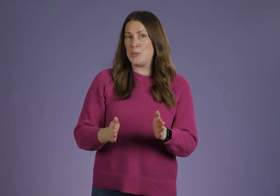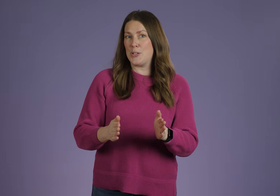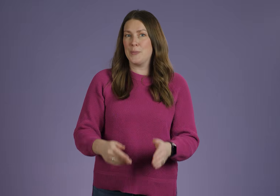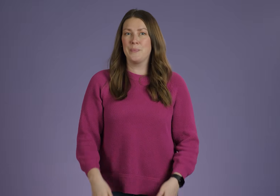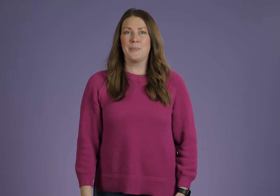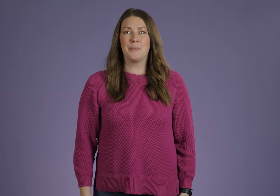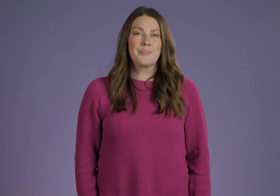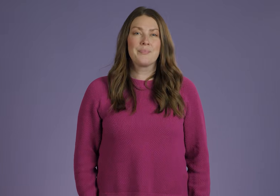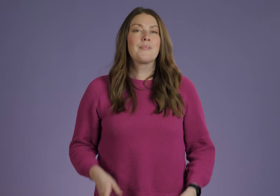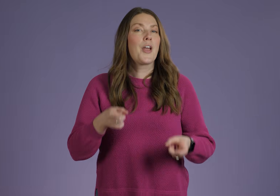Producer.